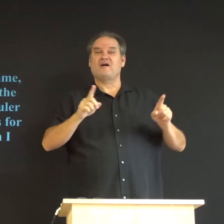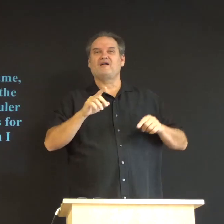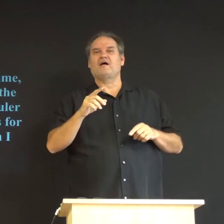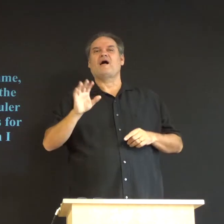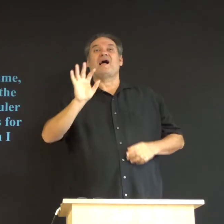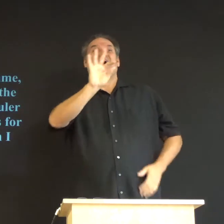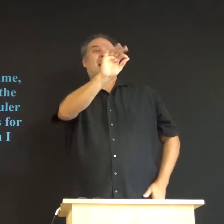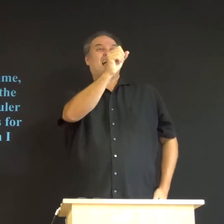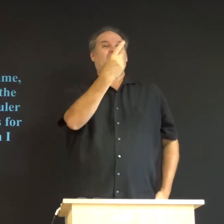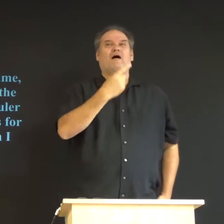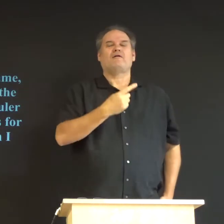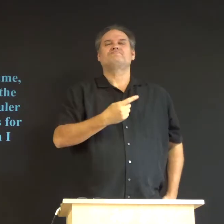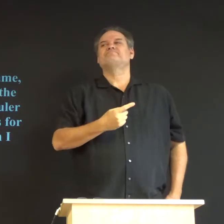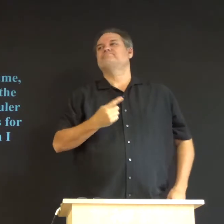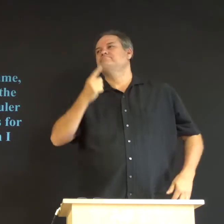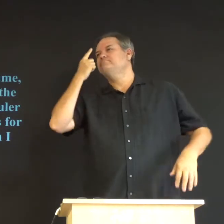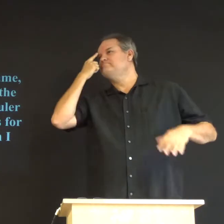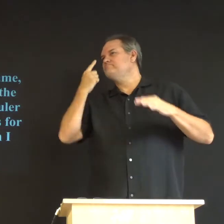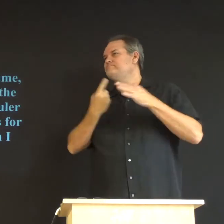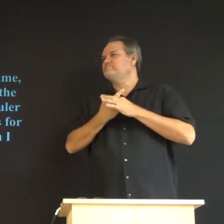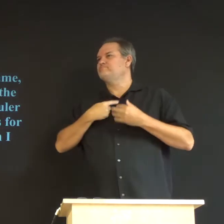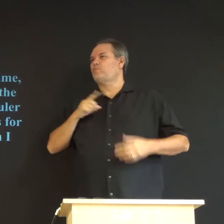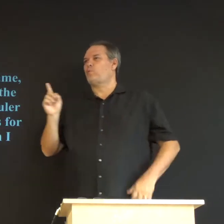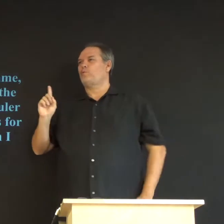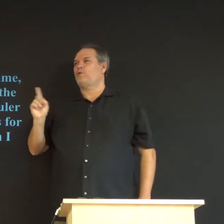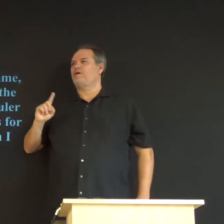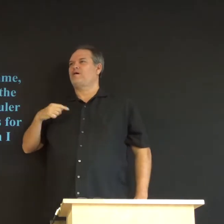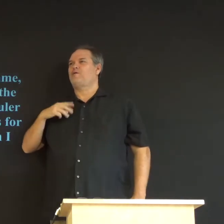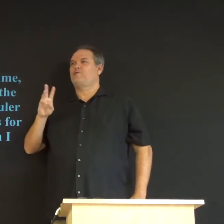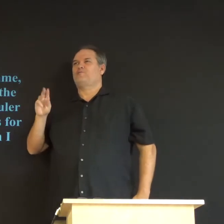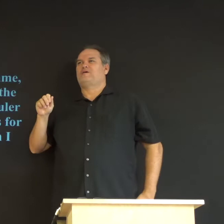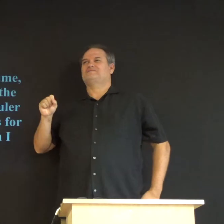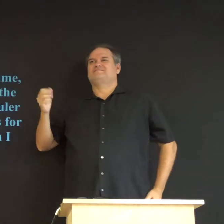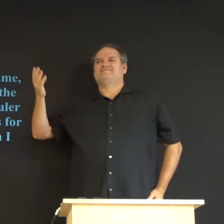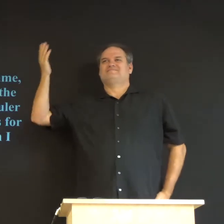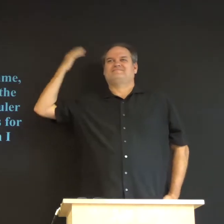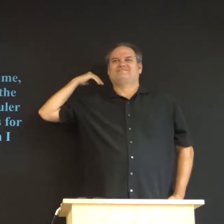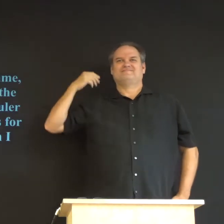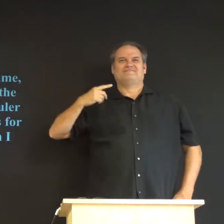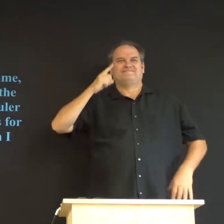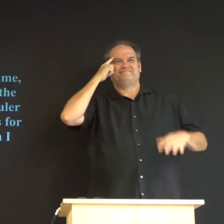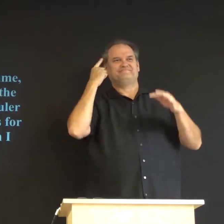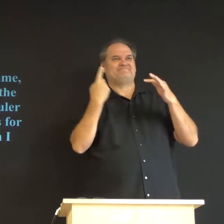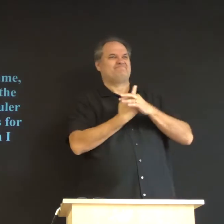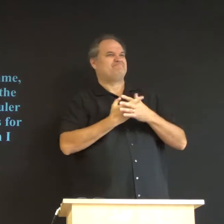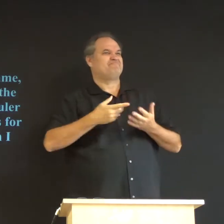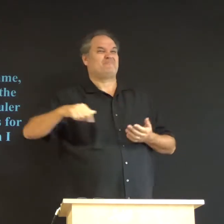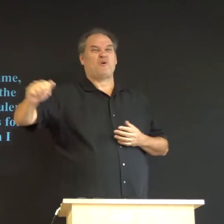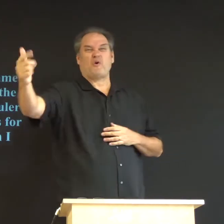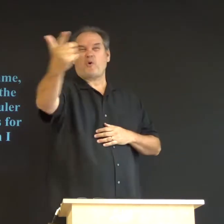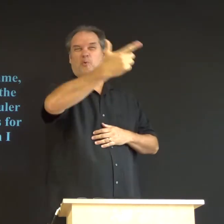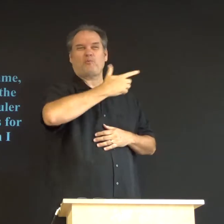It's starting to fade a bit, but most people remember where they were on 9/11 when that day